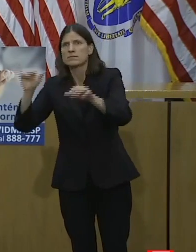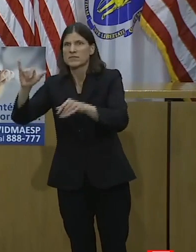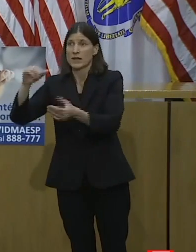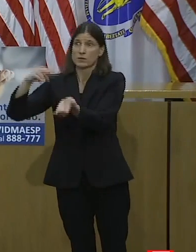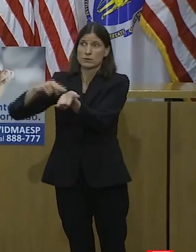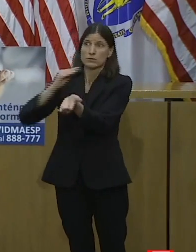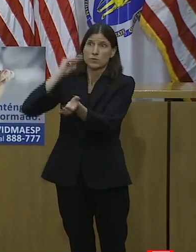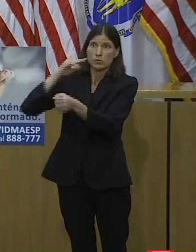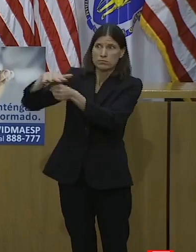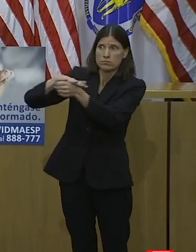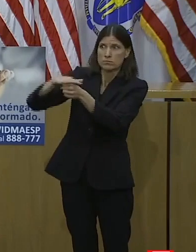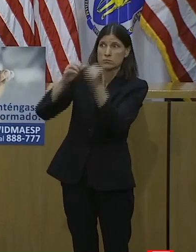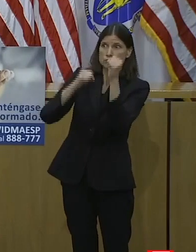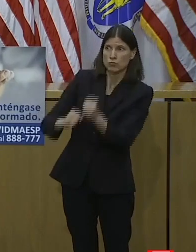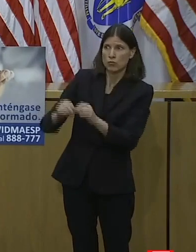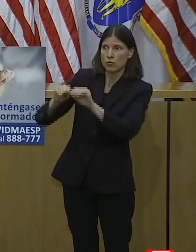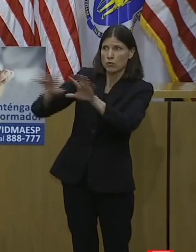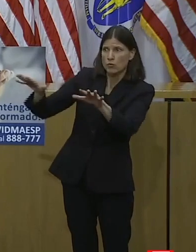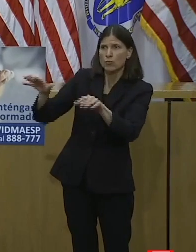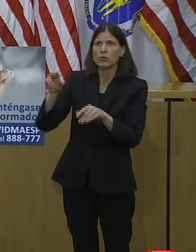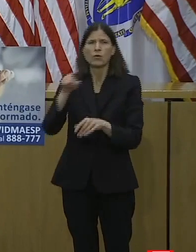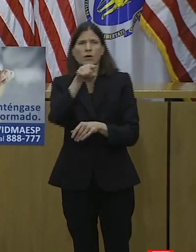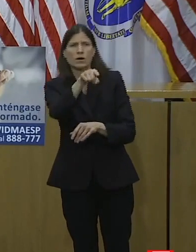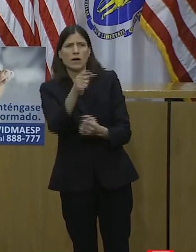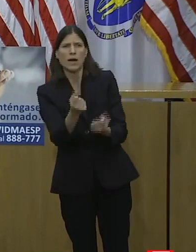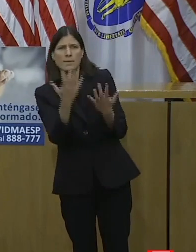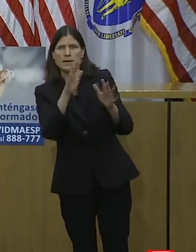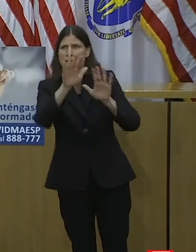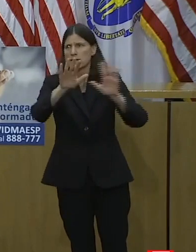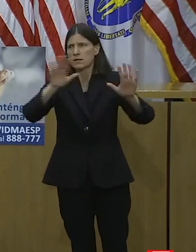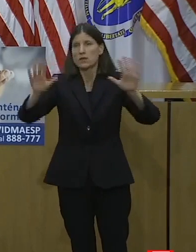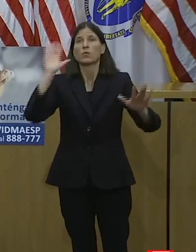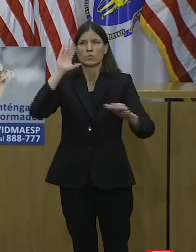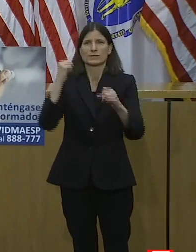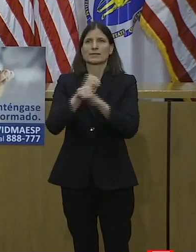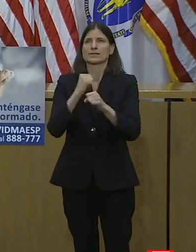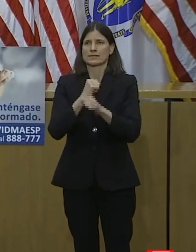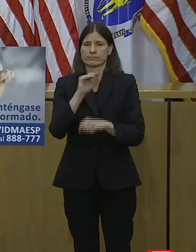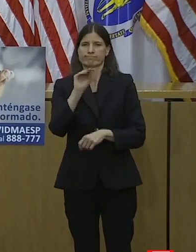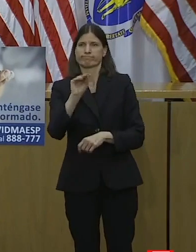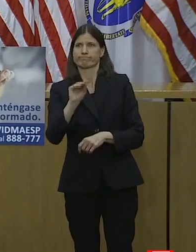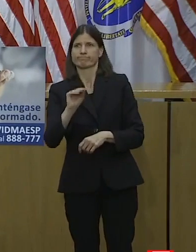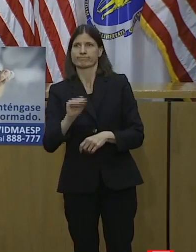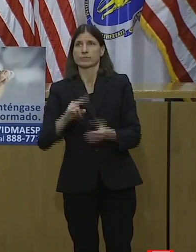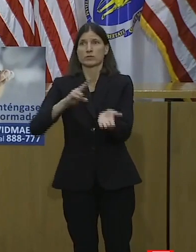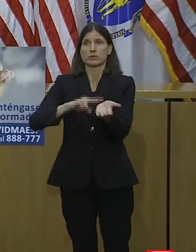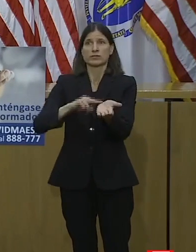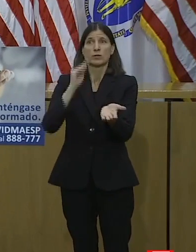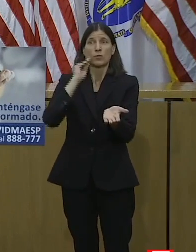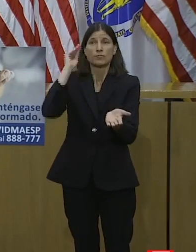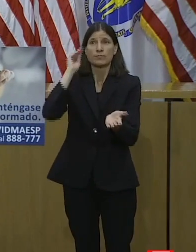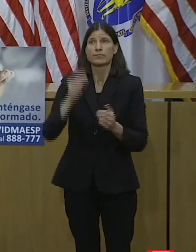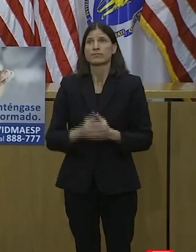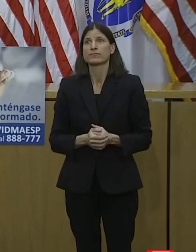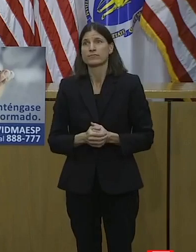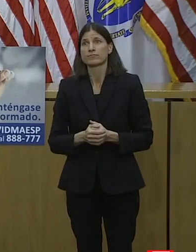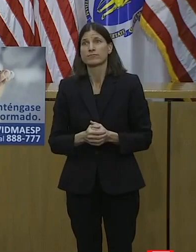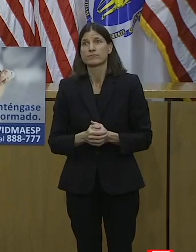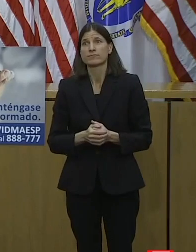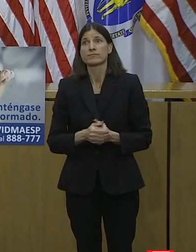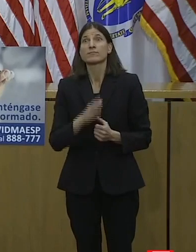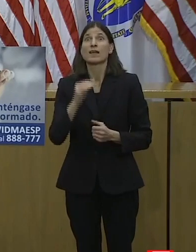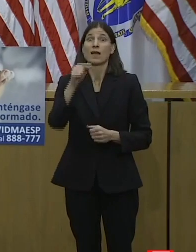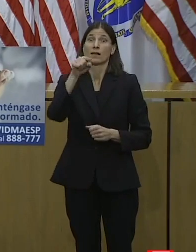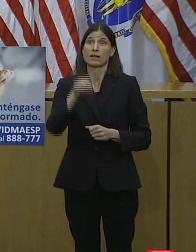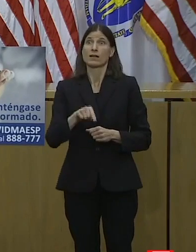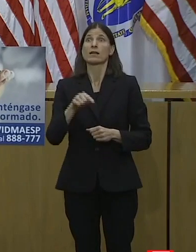hospital and the number of coronavirus patients in the ICU by hospital. Every day, we continue to report on the